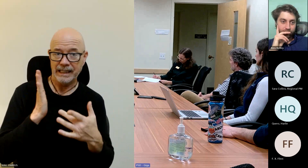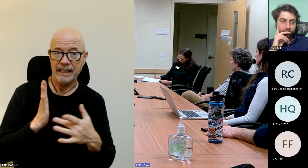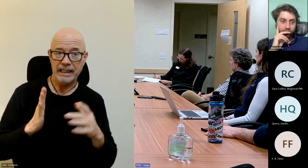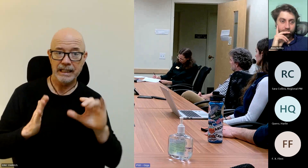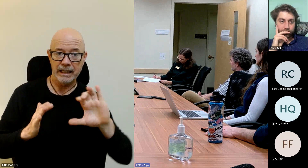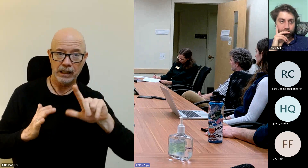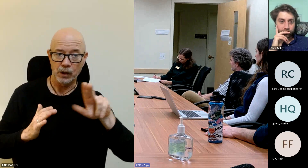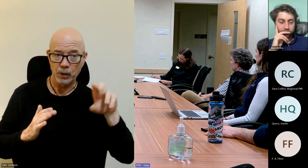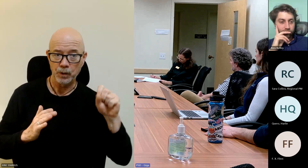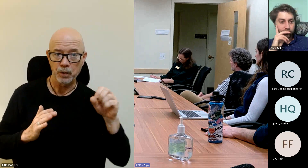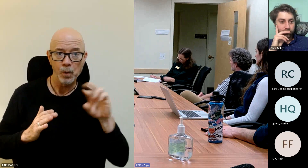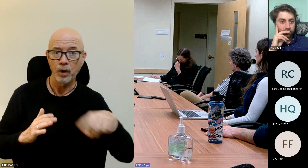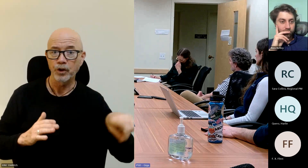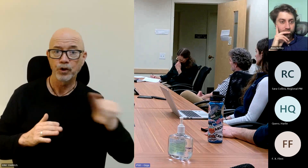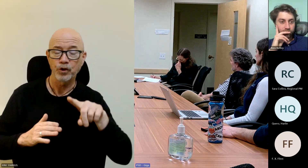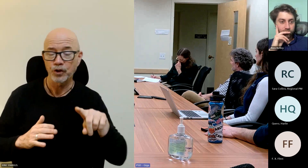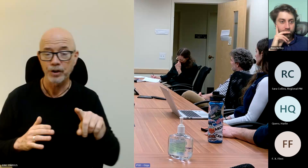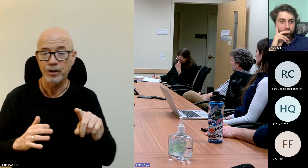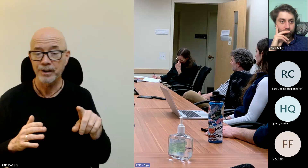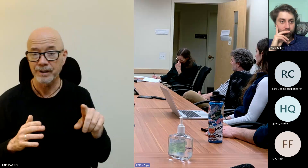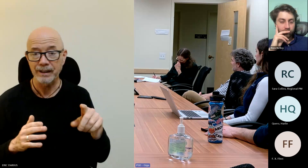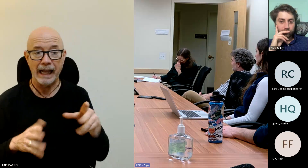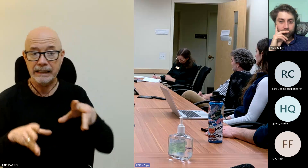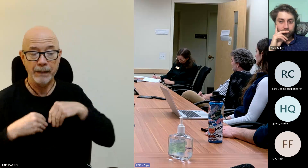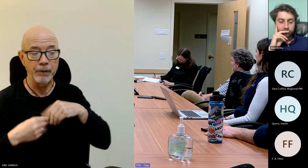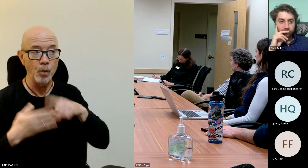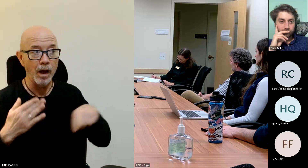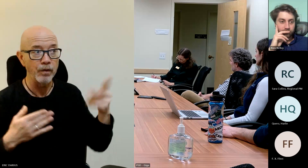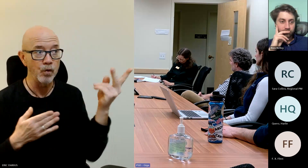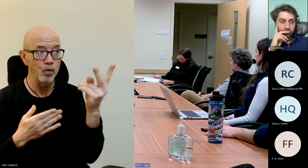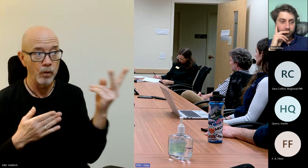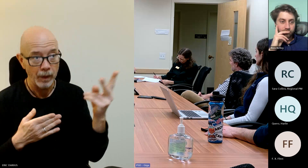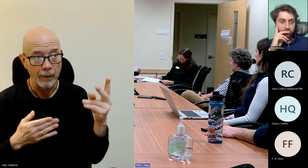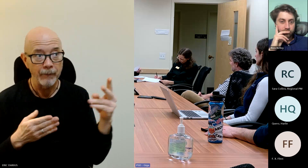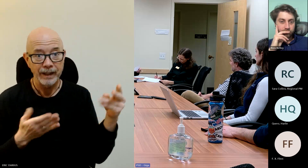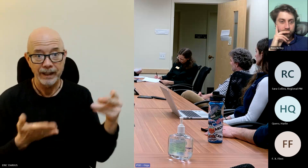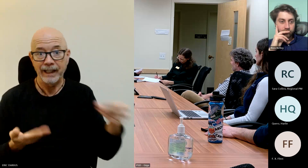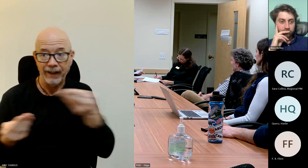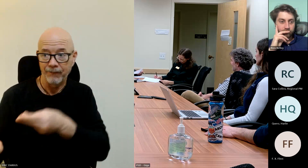whatever Alex and Reese feed you because they got the 400,000? Or